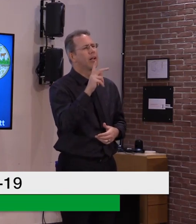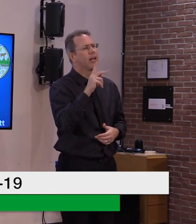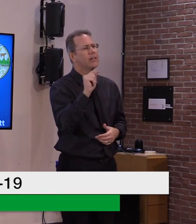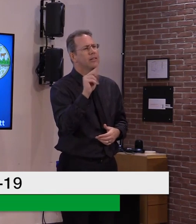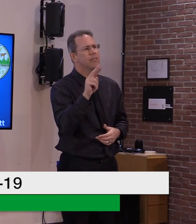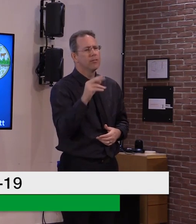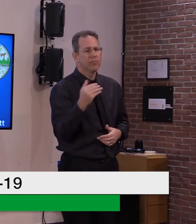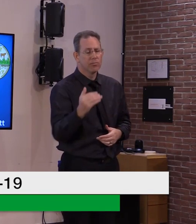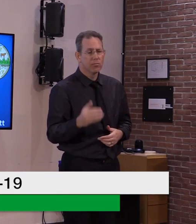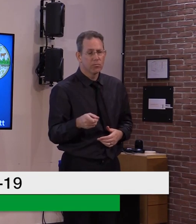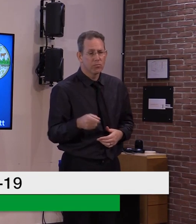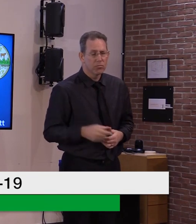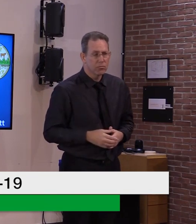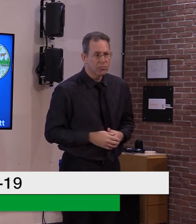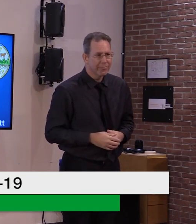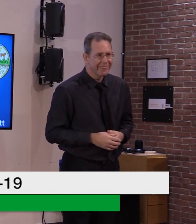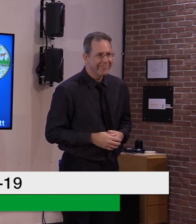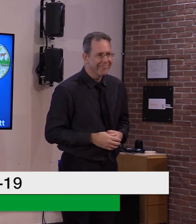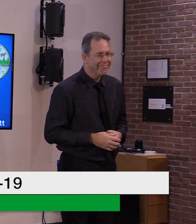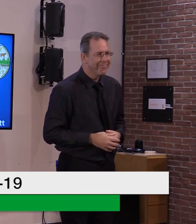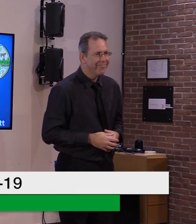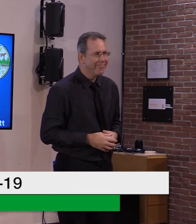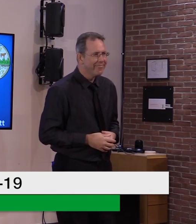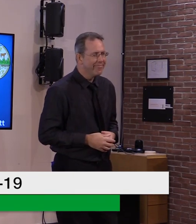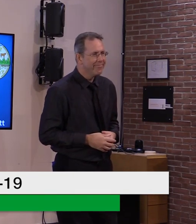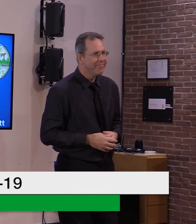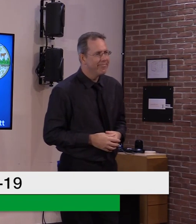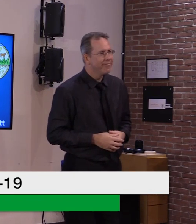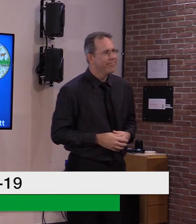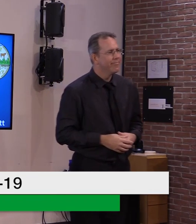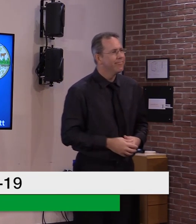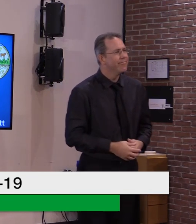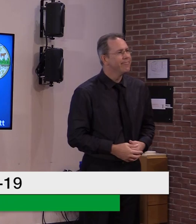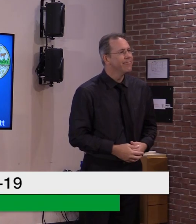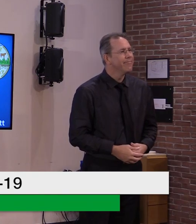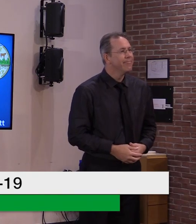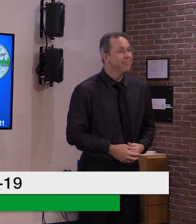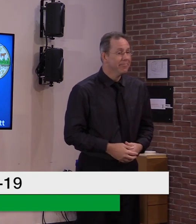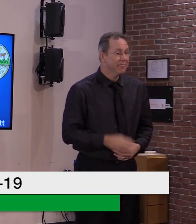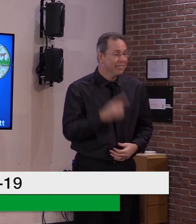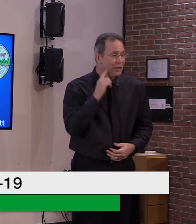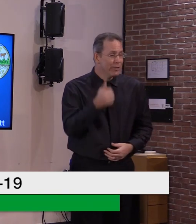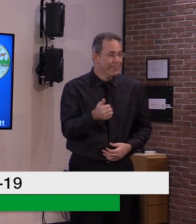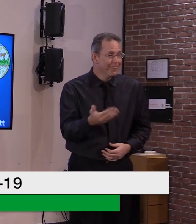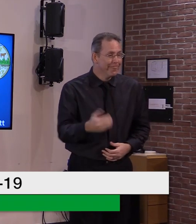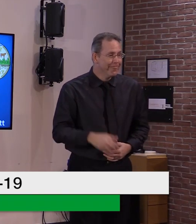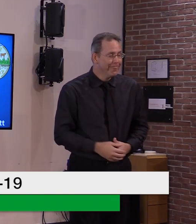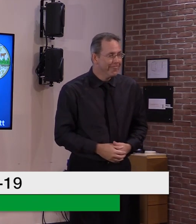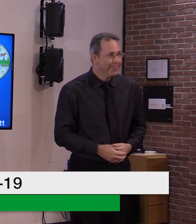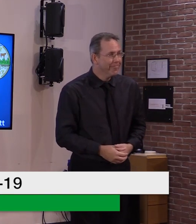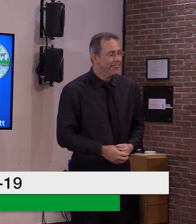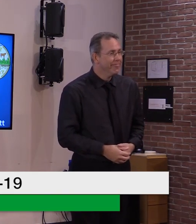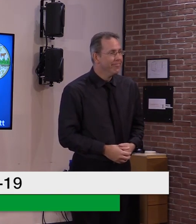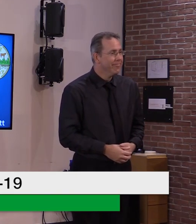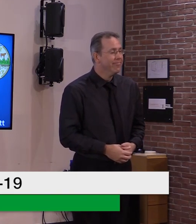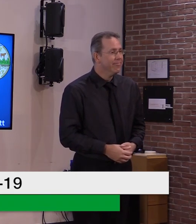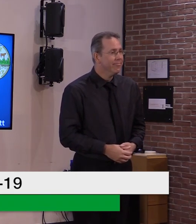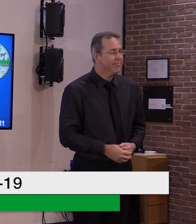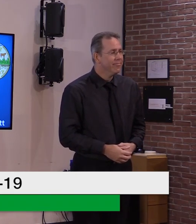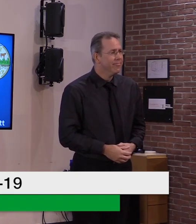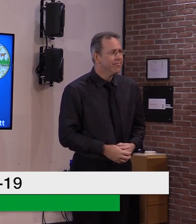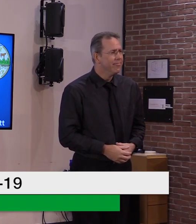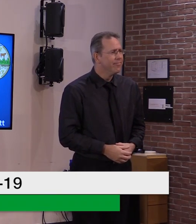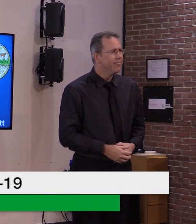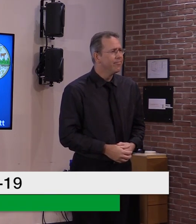tv i can hear me i can um hi i'm not sure what's going on in clover but